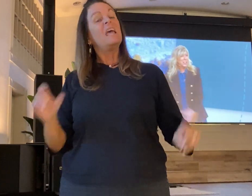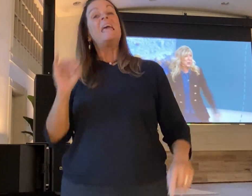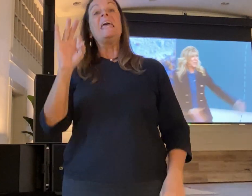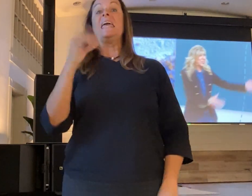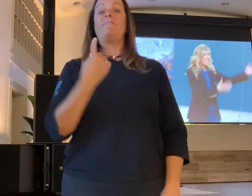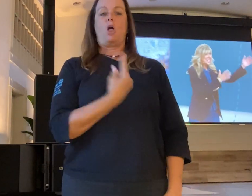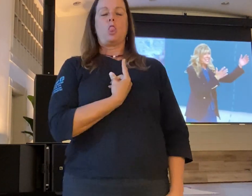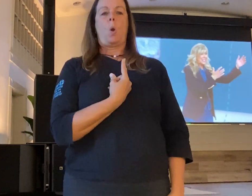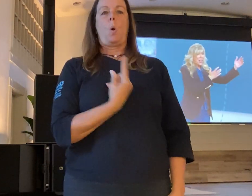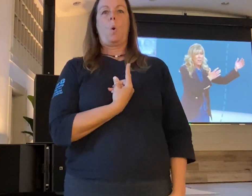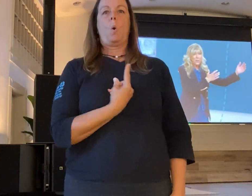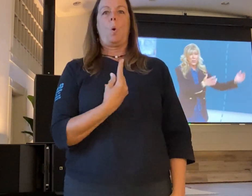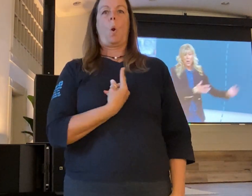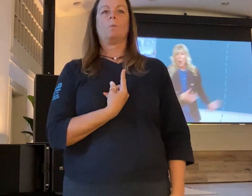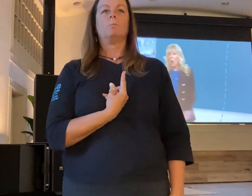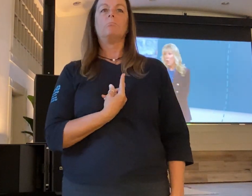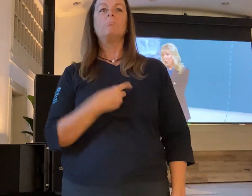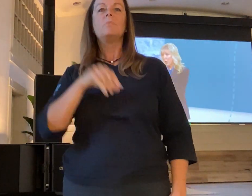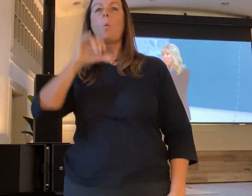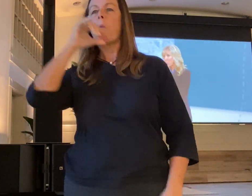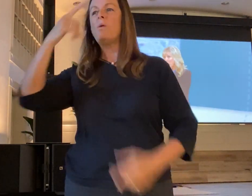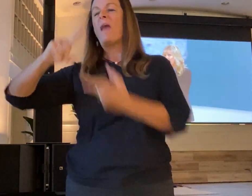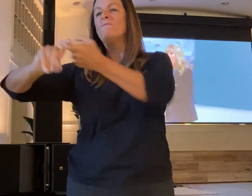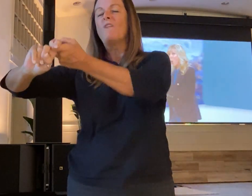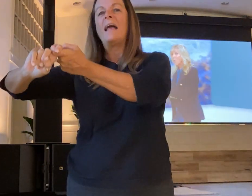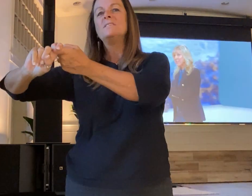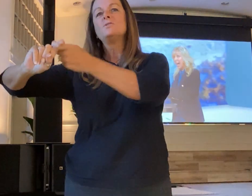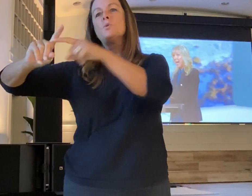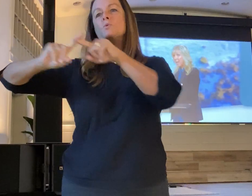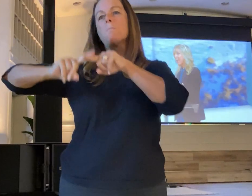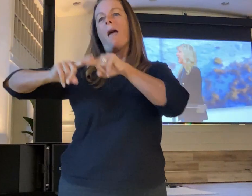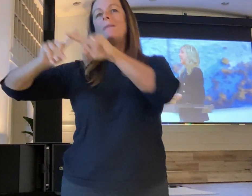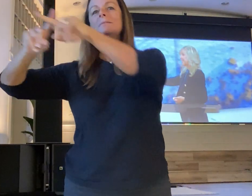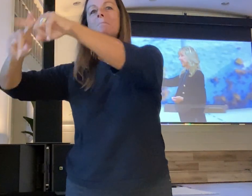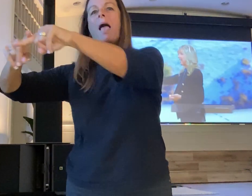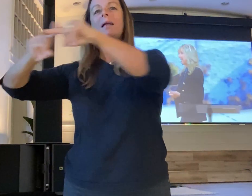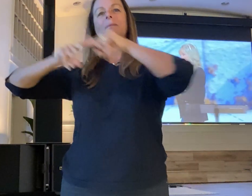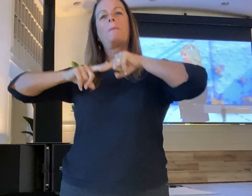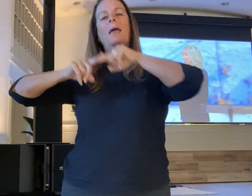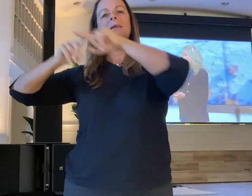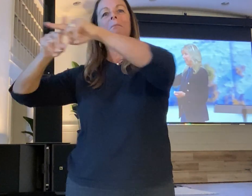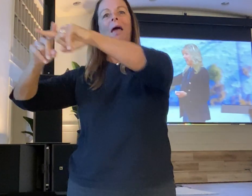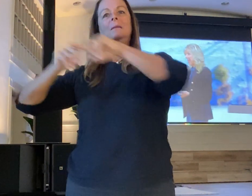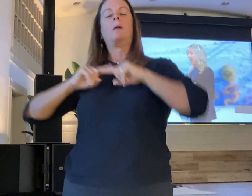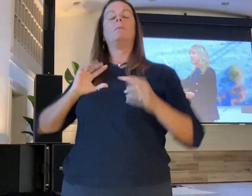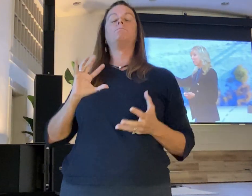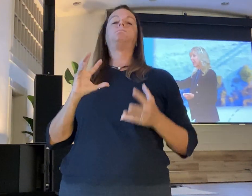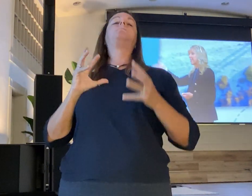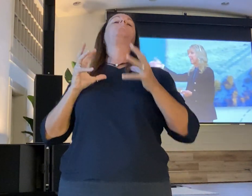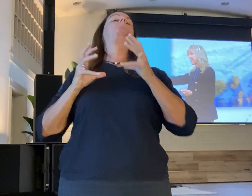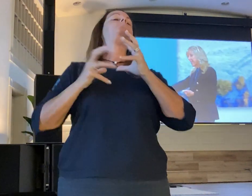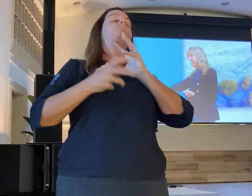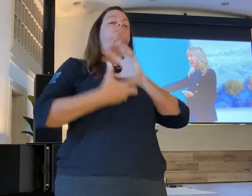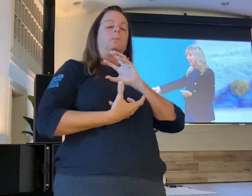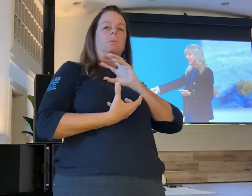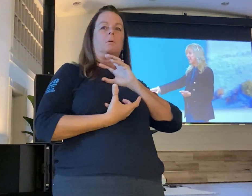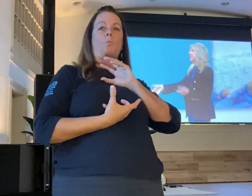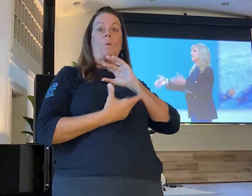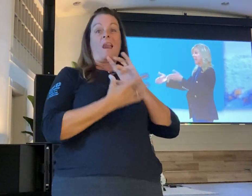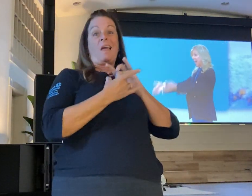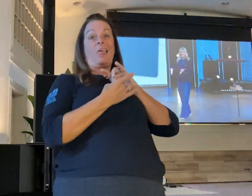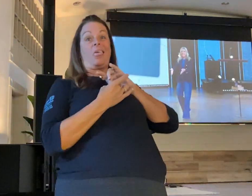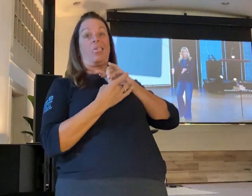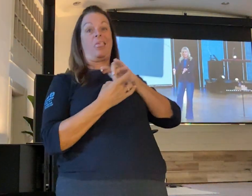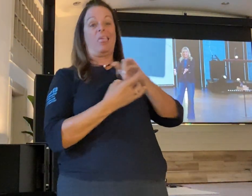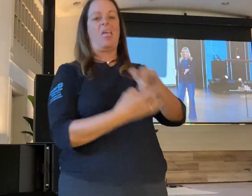when we value convenience and comfort over community, over time, it's leading us someplace. And the place that is leading